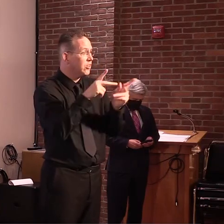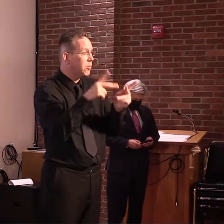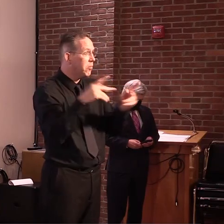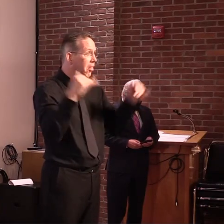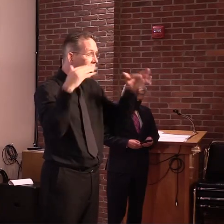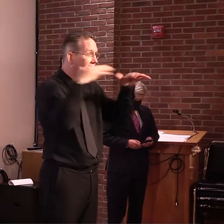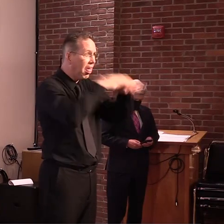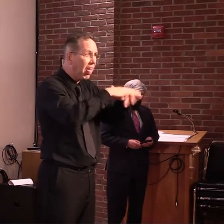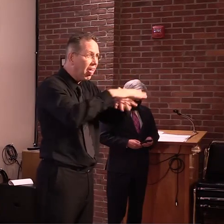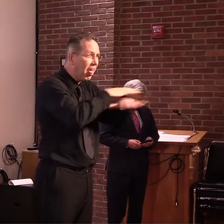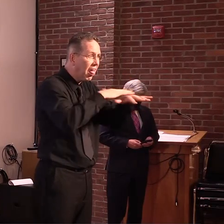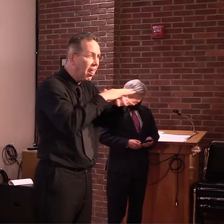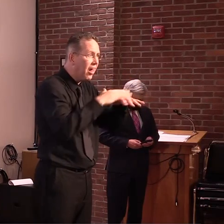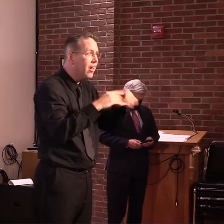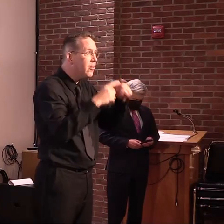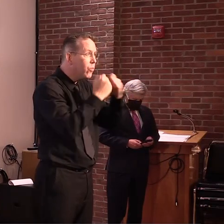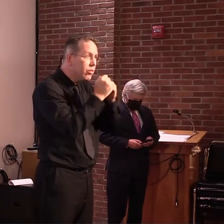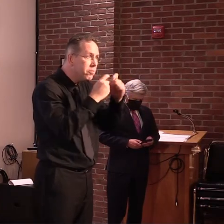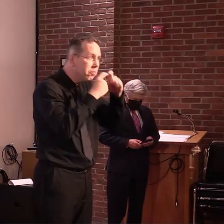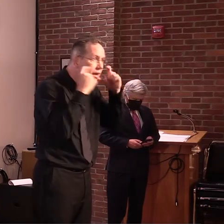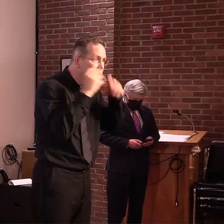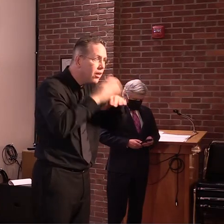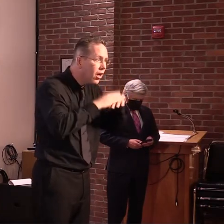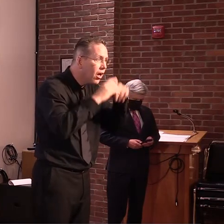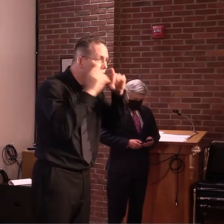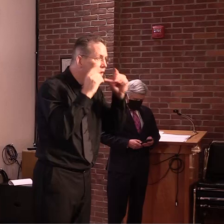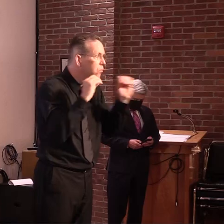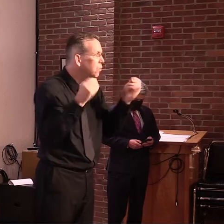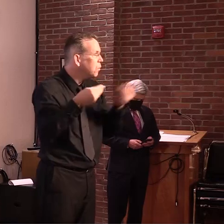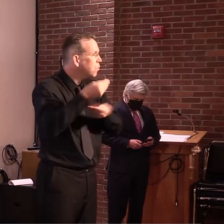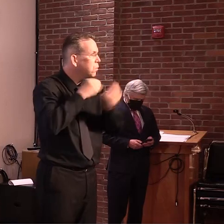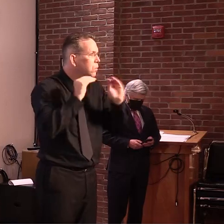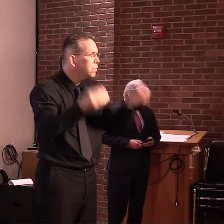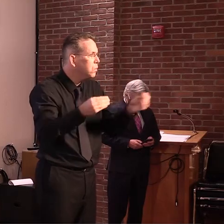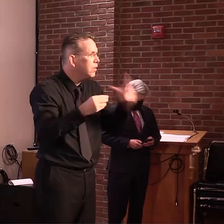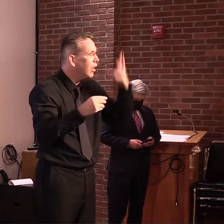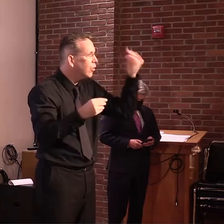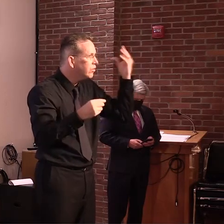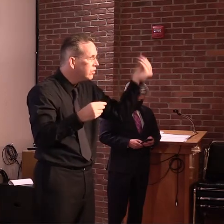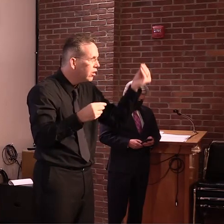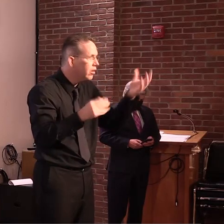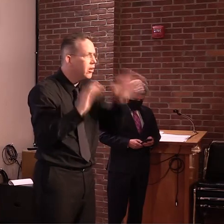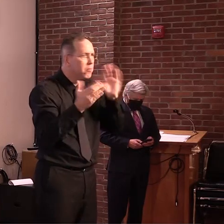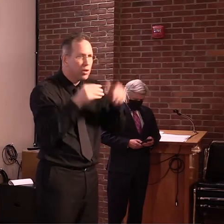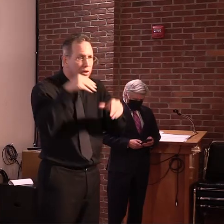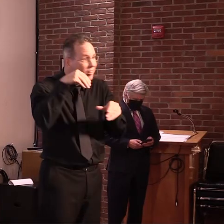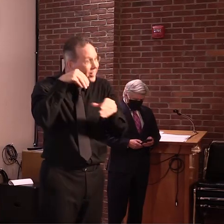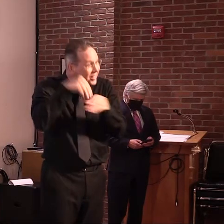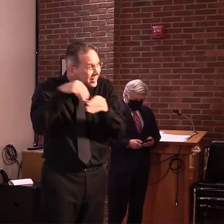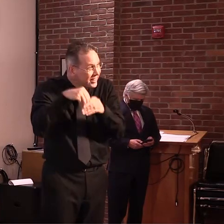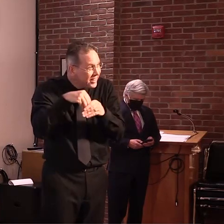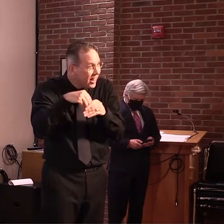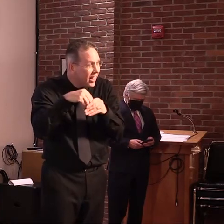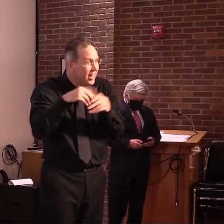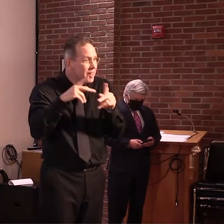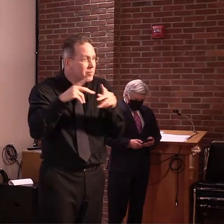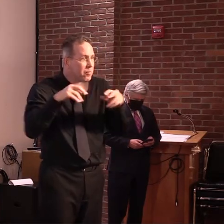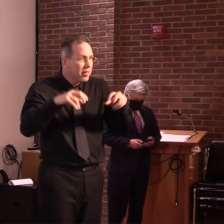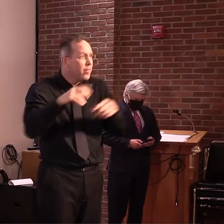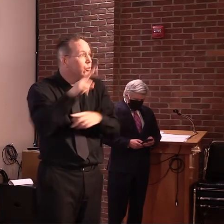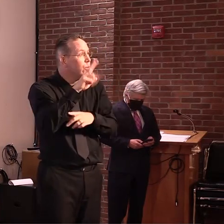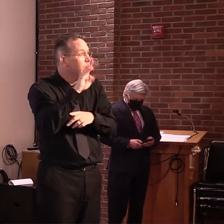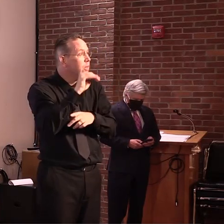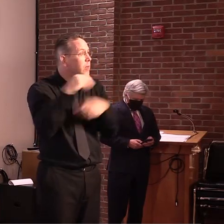well with regard to no spread of virus doesn't mean if you put all those people into Patrick Gymnasium, you would see the same thing